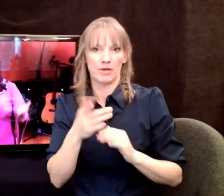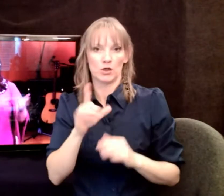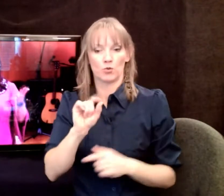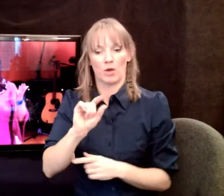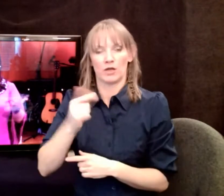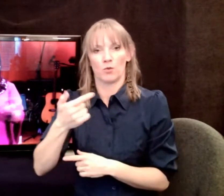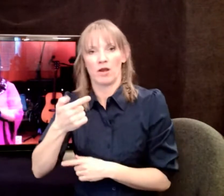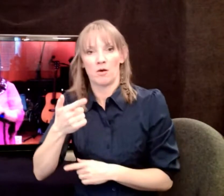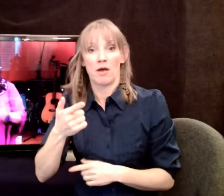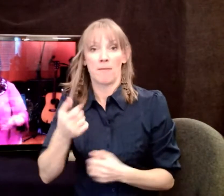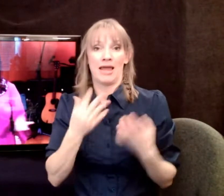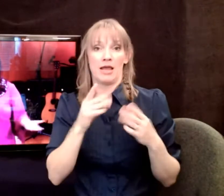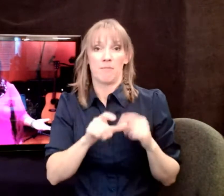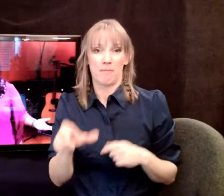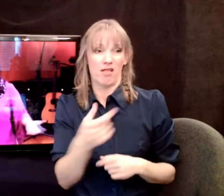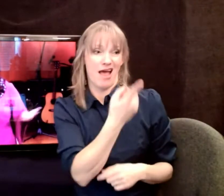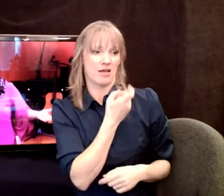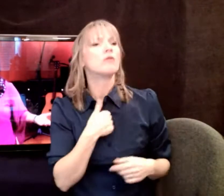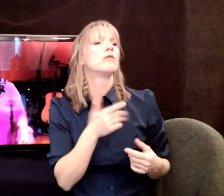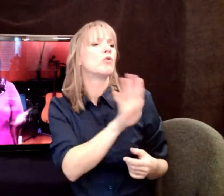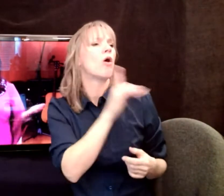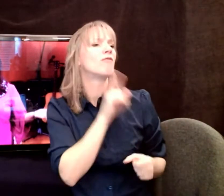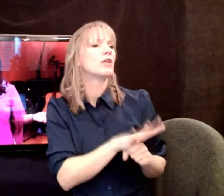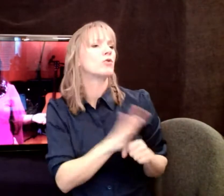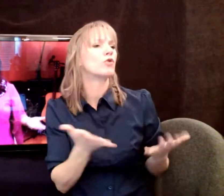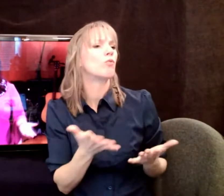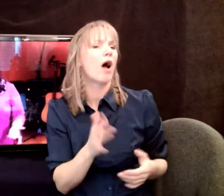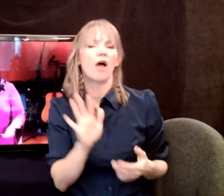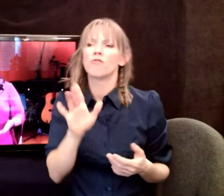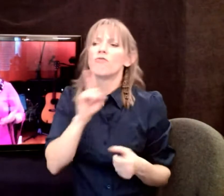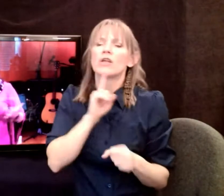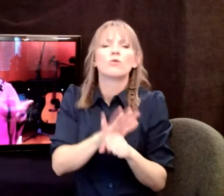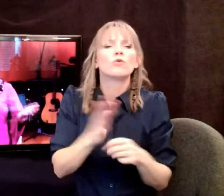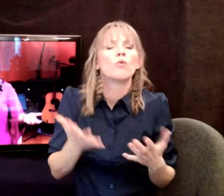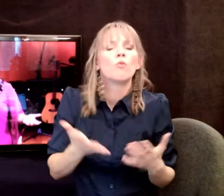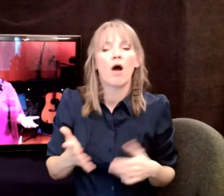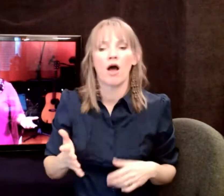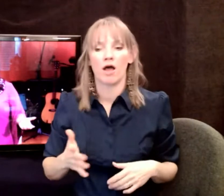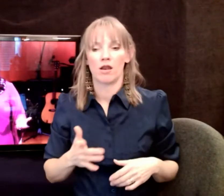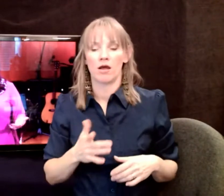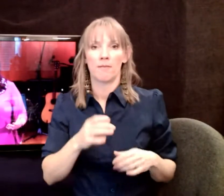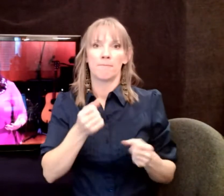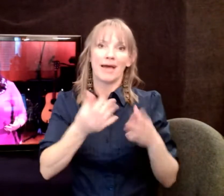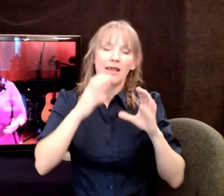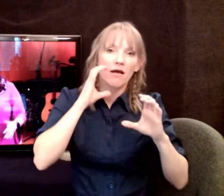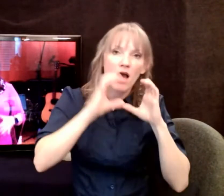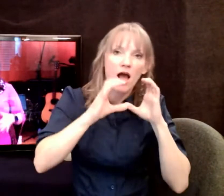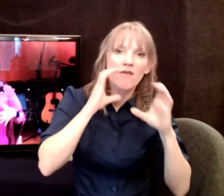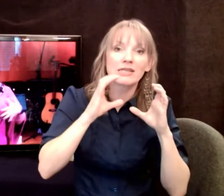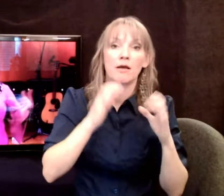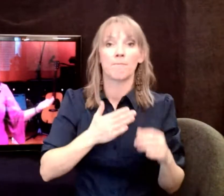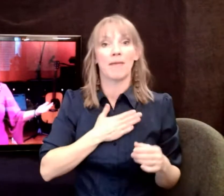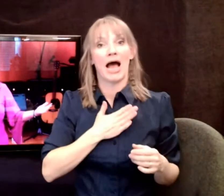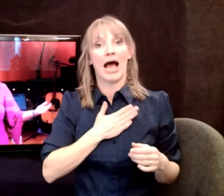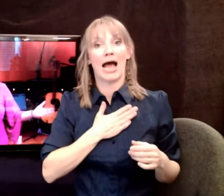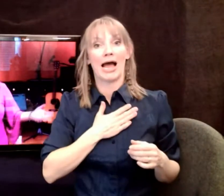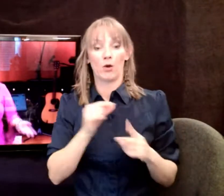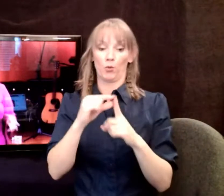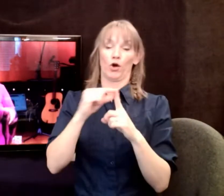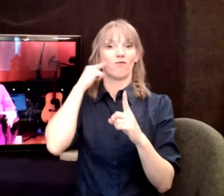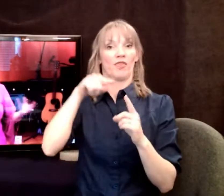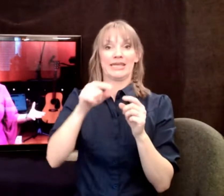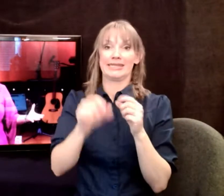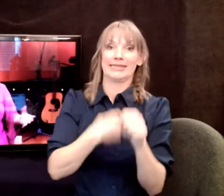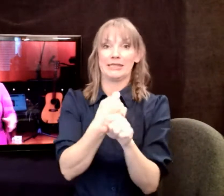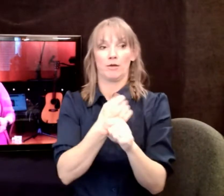people asked me point blank, well, what do you have? What's your resolution? Do you have a resolution? There are conversations about what's my word for this year, or what are